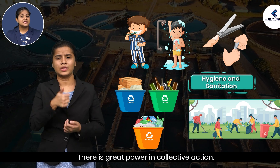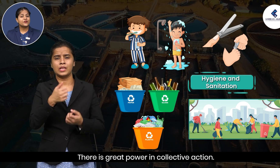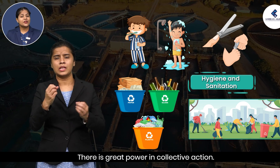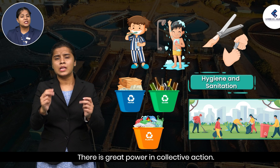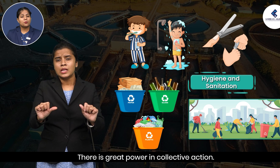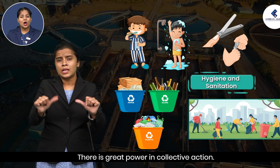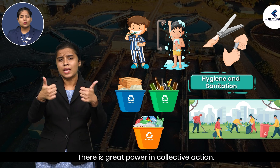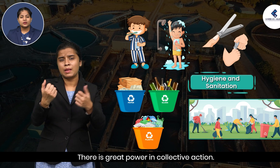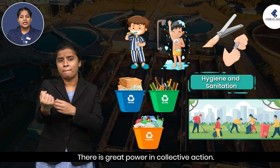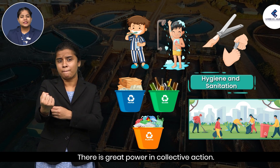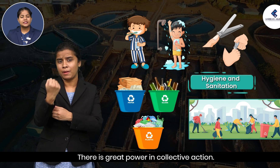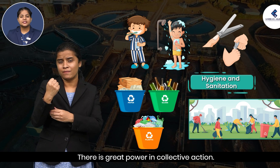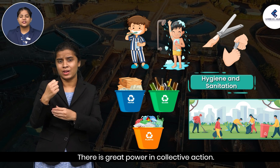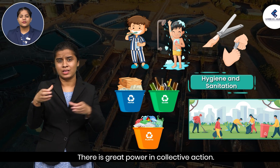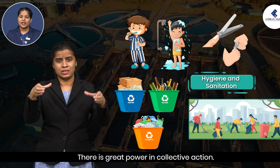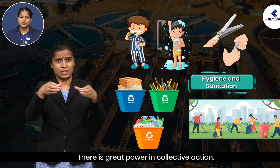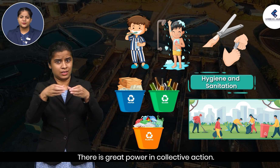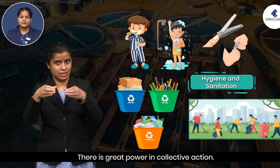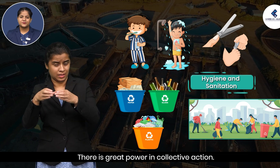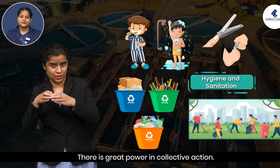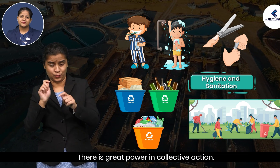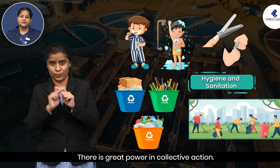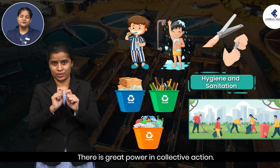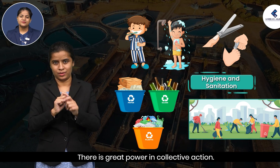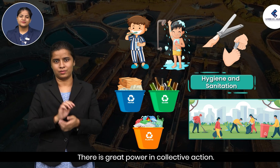There is a great power in collective action.